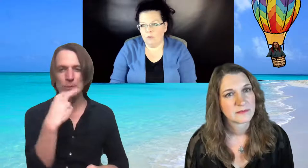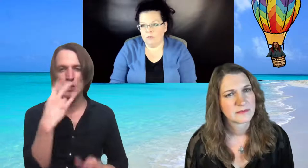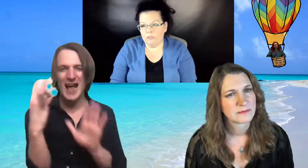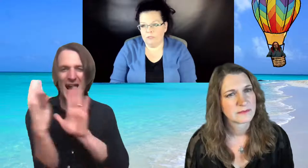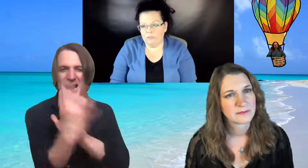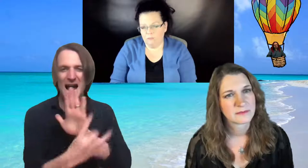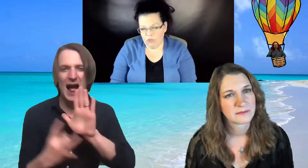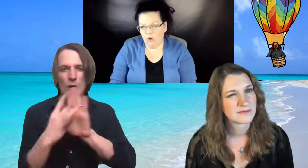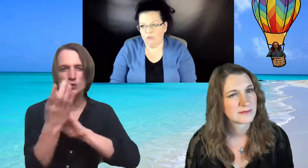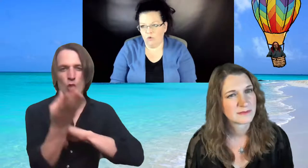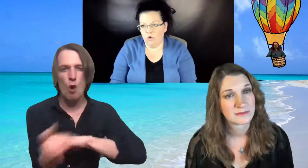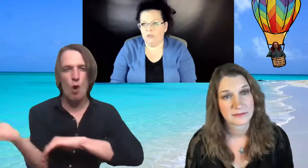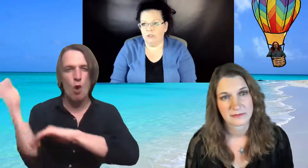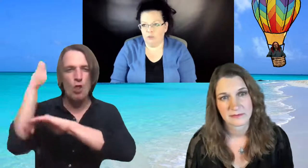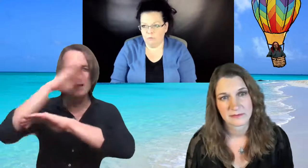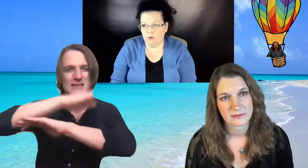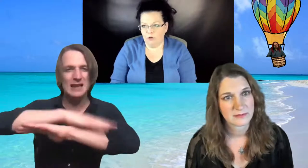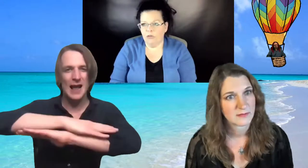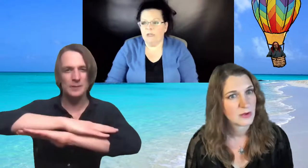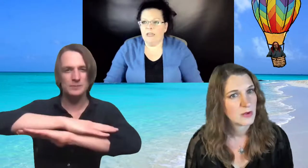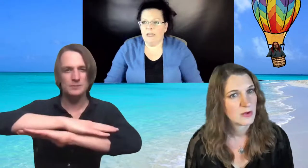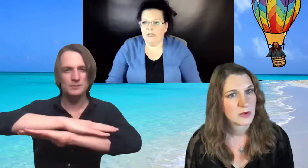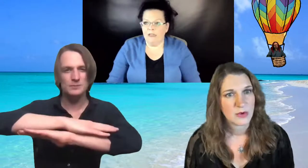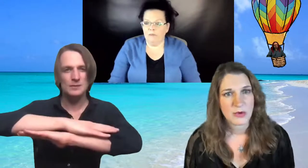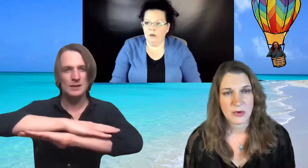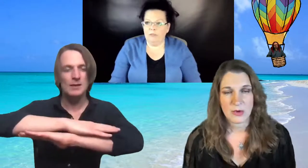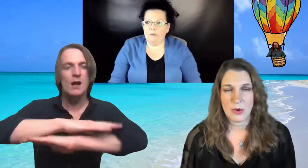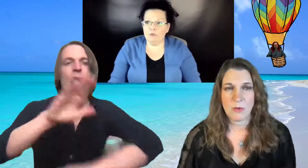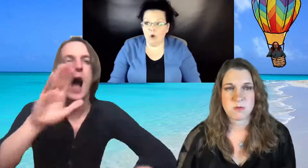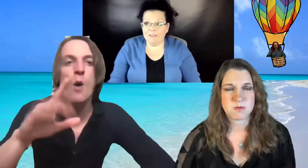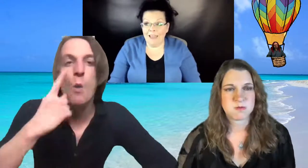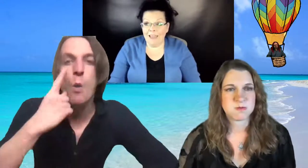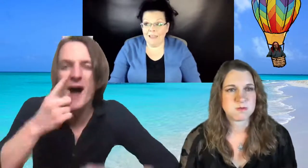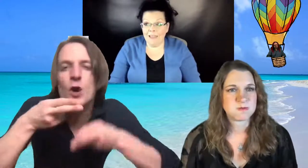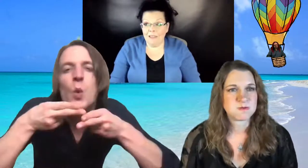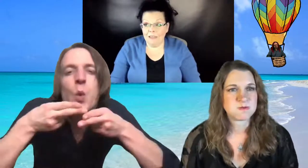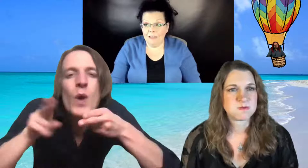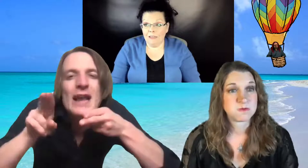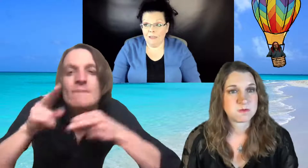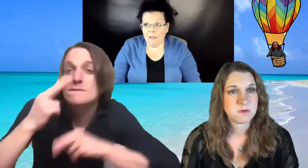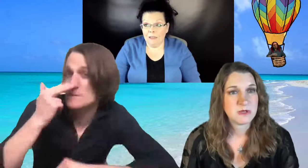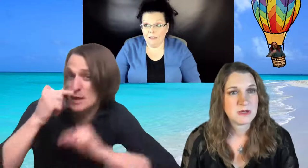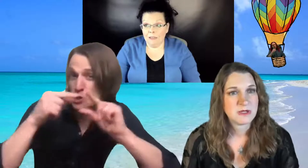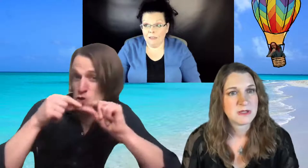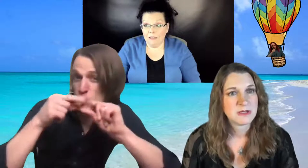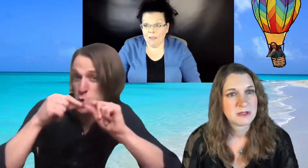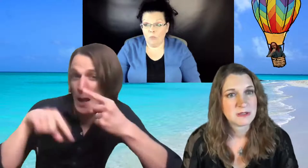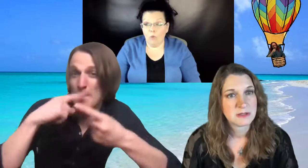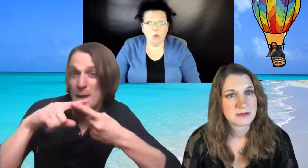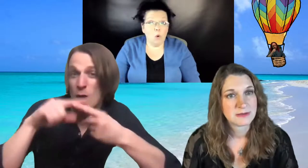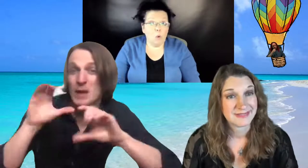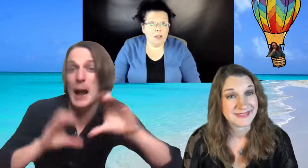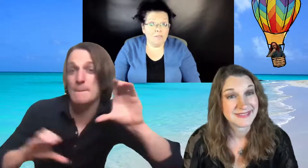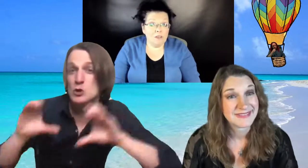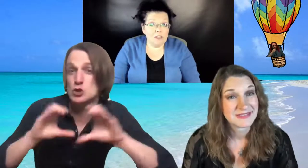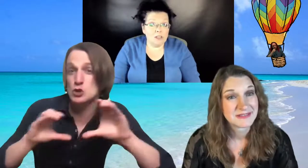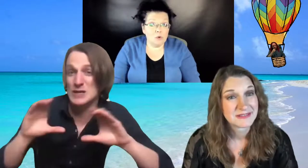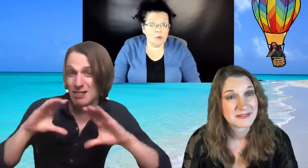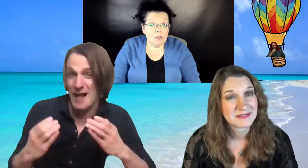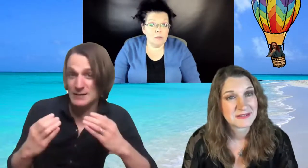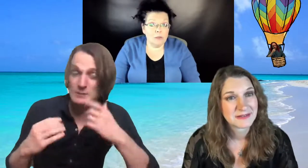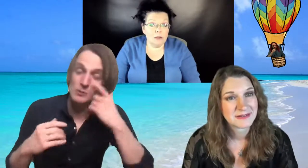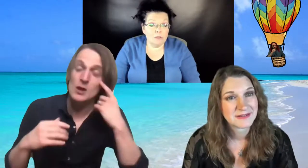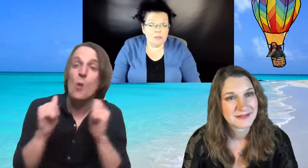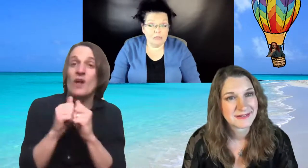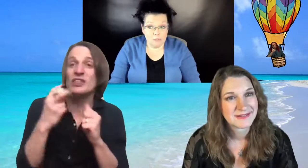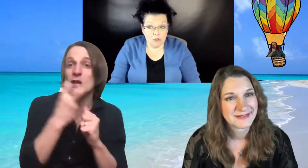an oral, what's called an oral interpreter, and that was all day. And one quick funny